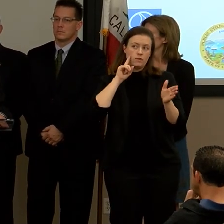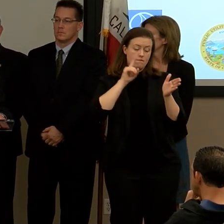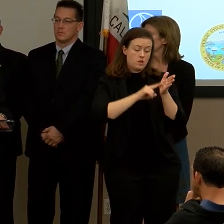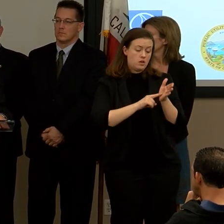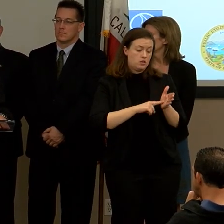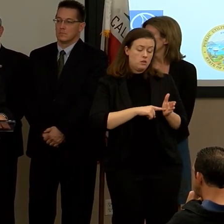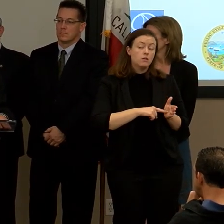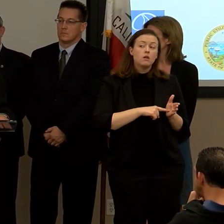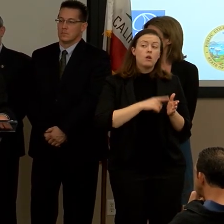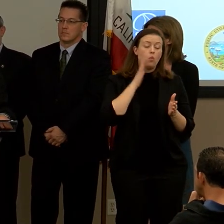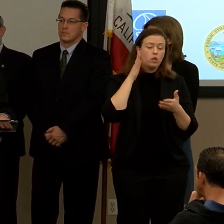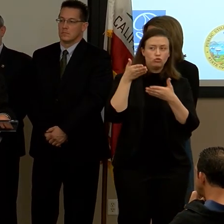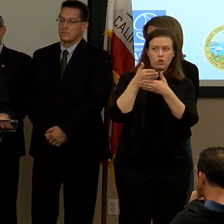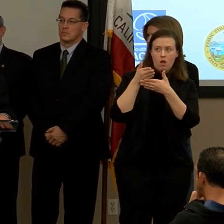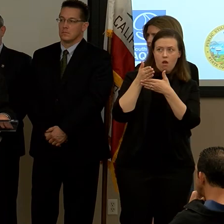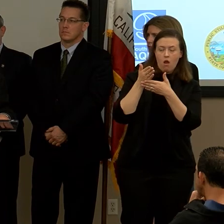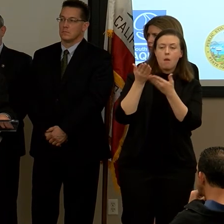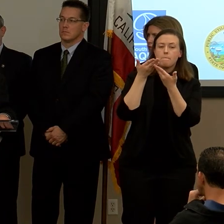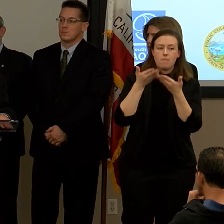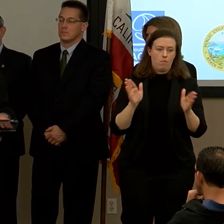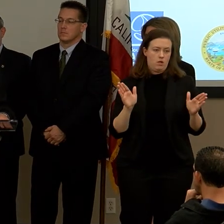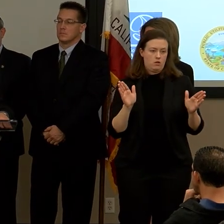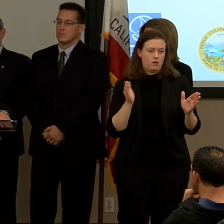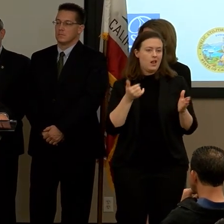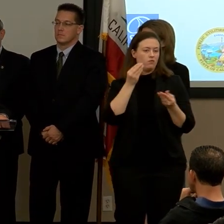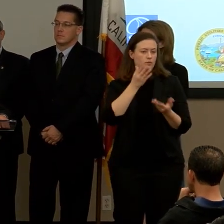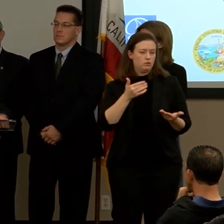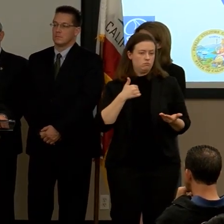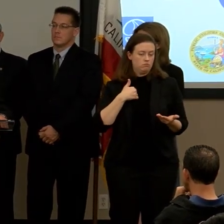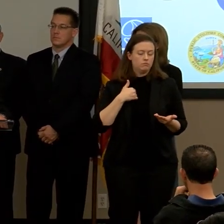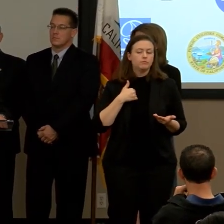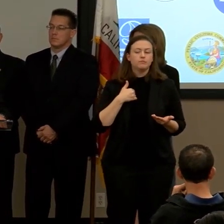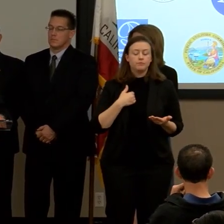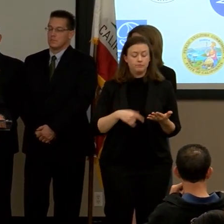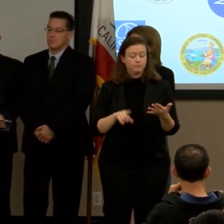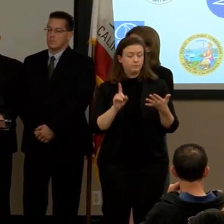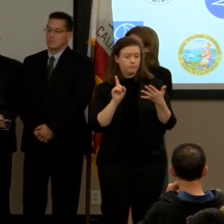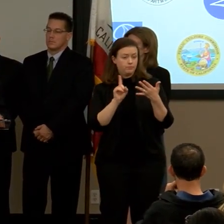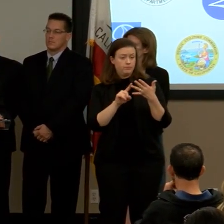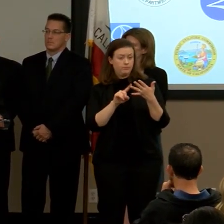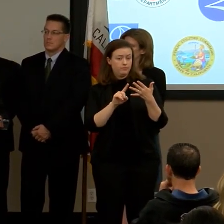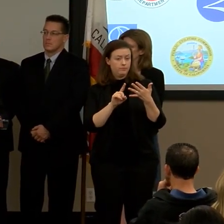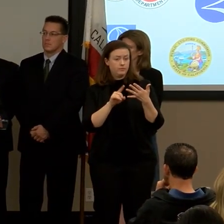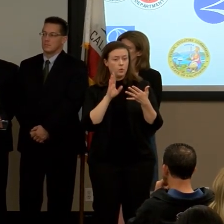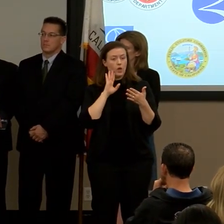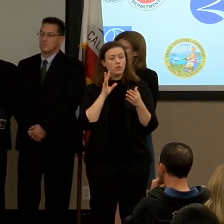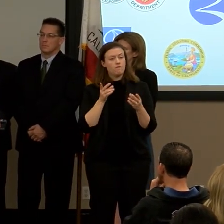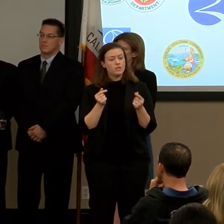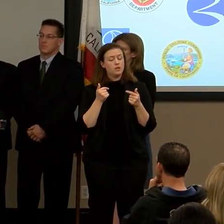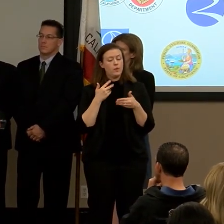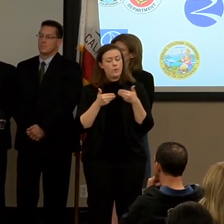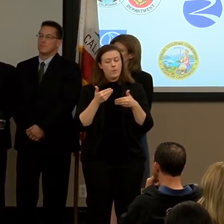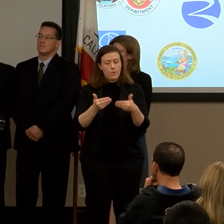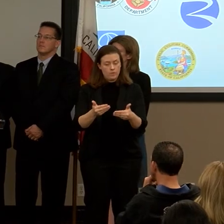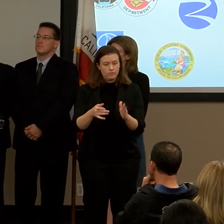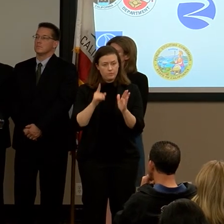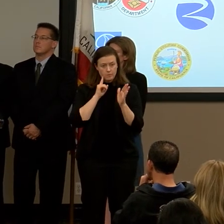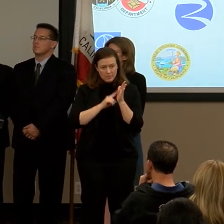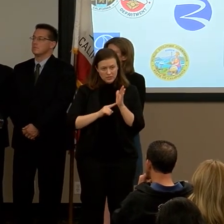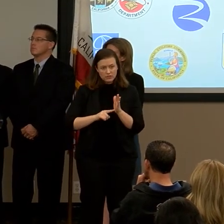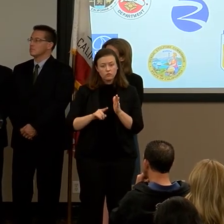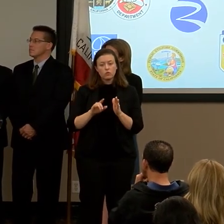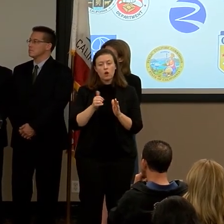share publicly available data with the community. Fourth, we're going to accelerate the inspection of the other storage wells at Aliso